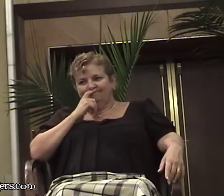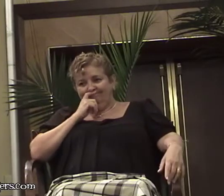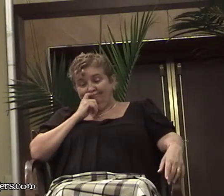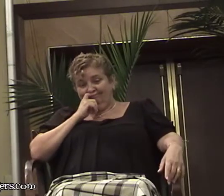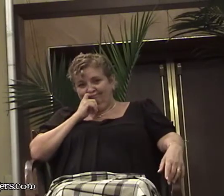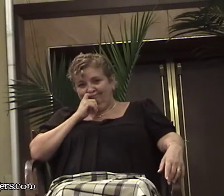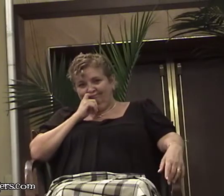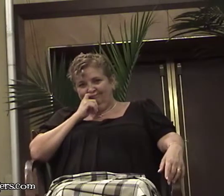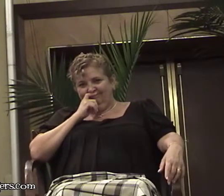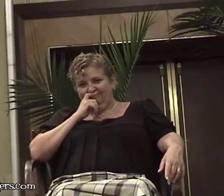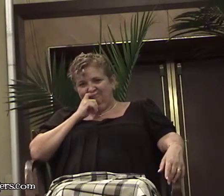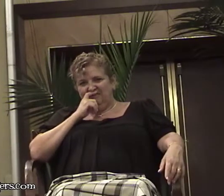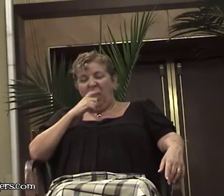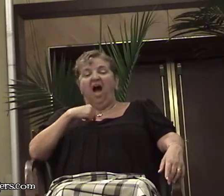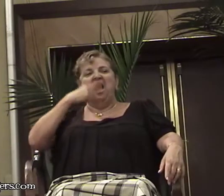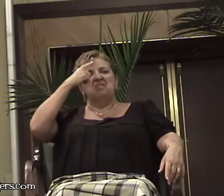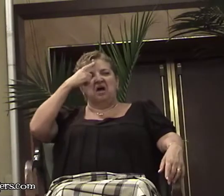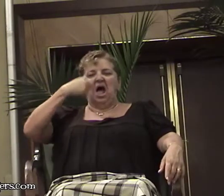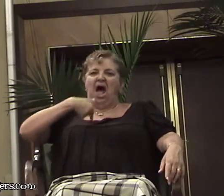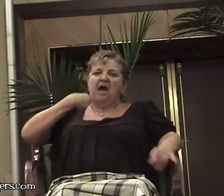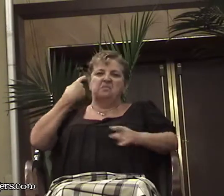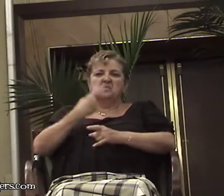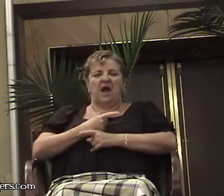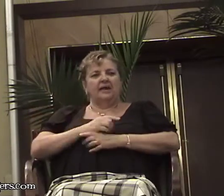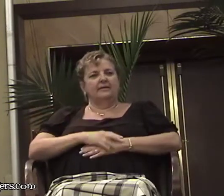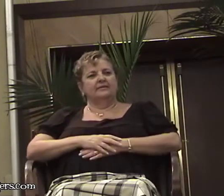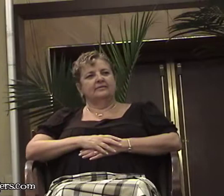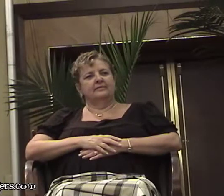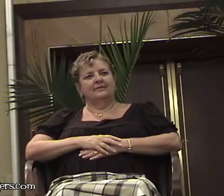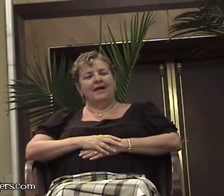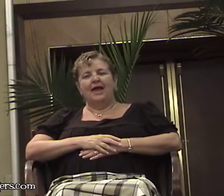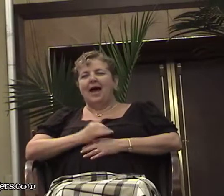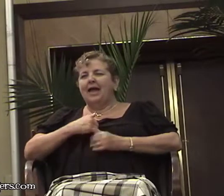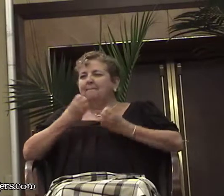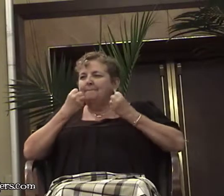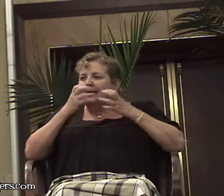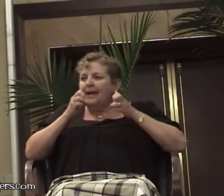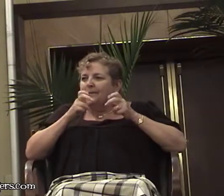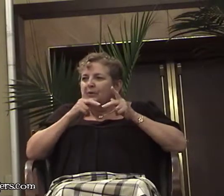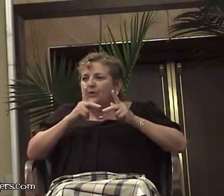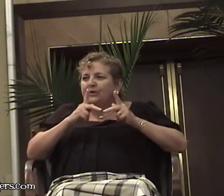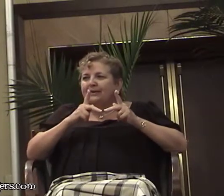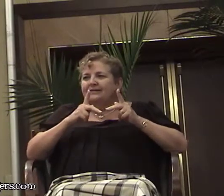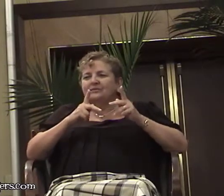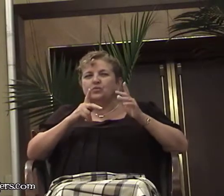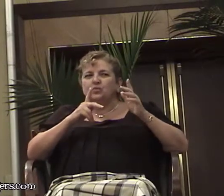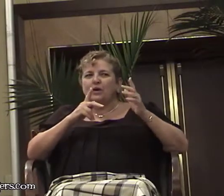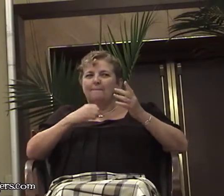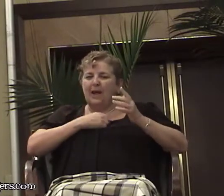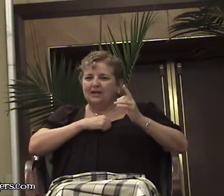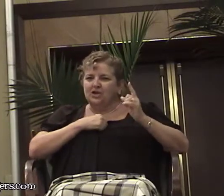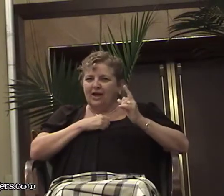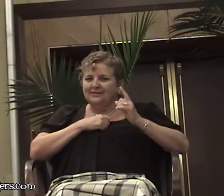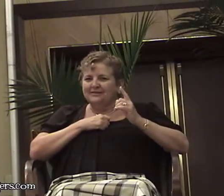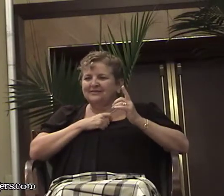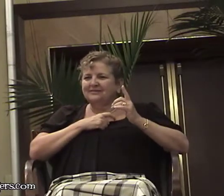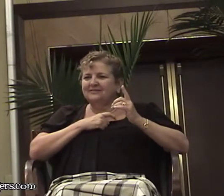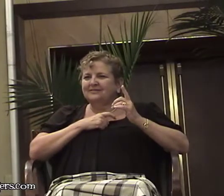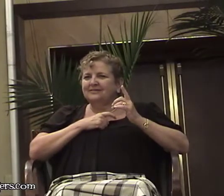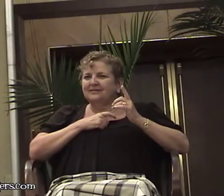when I thought it was right. Put my path many, many times. And the moment that my co-worker said, Bobby, because you